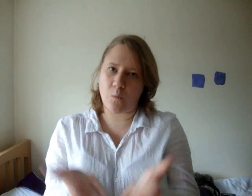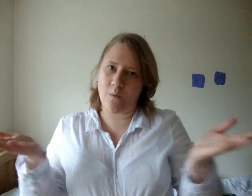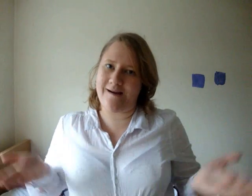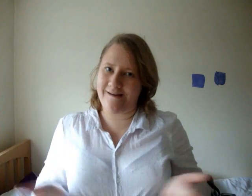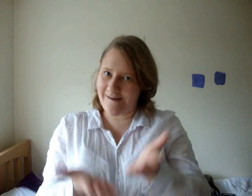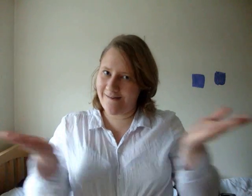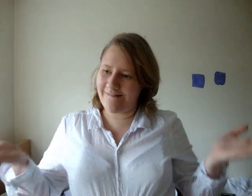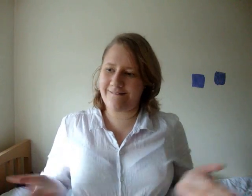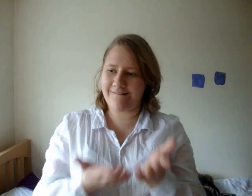Where?